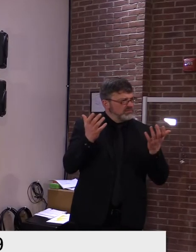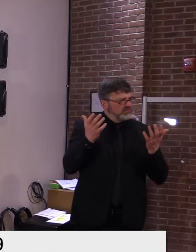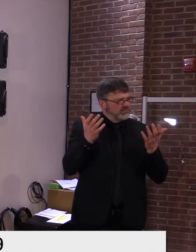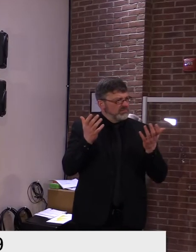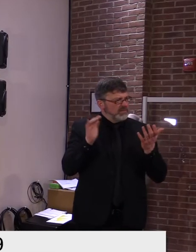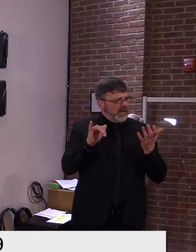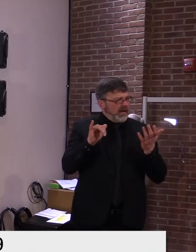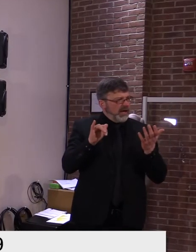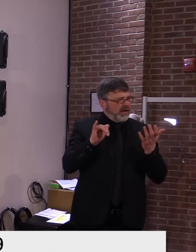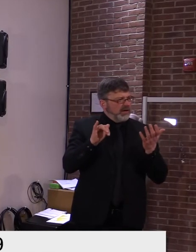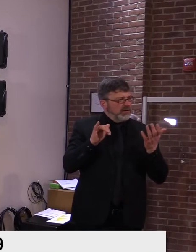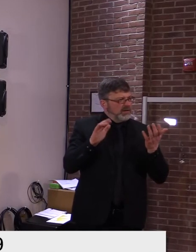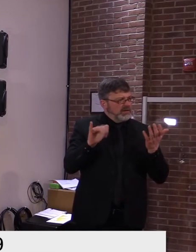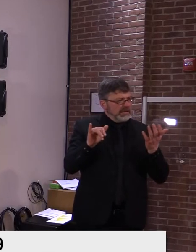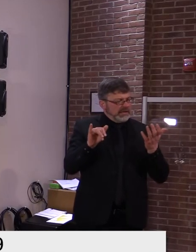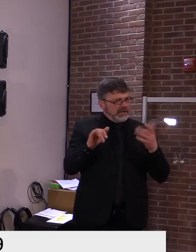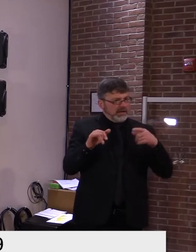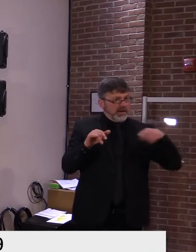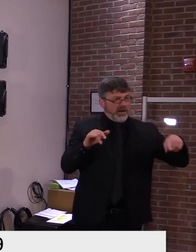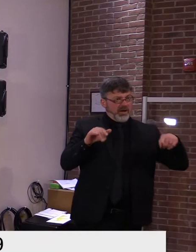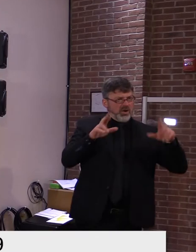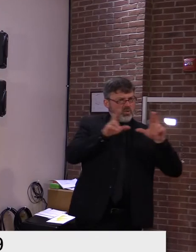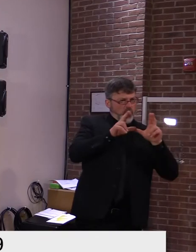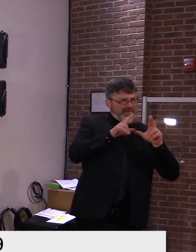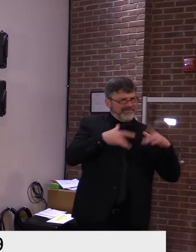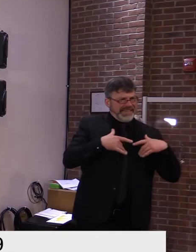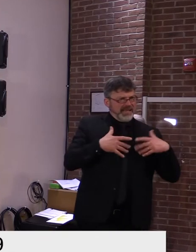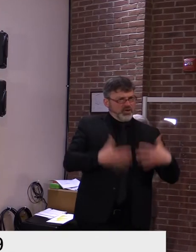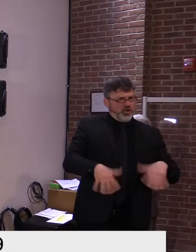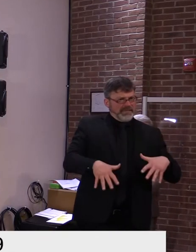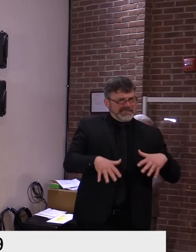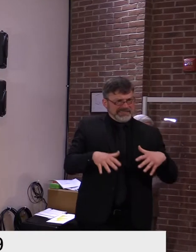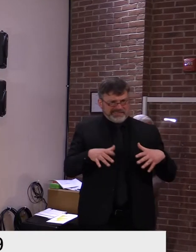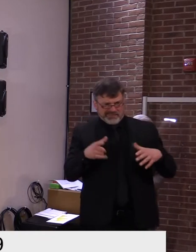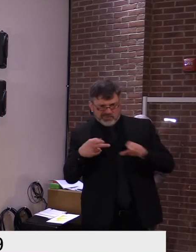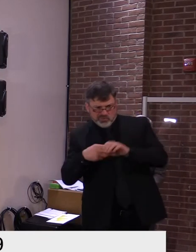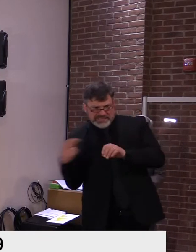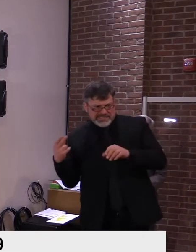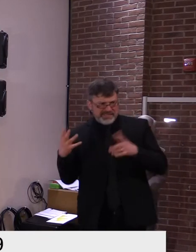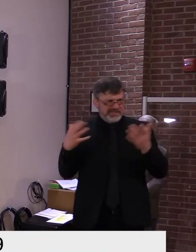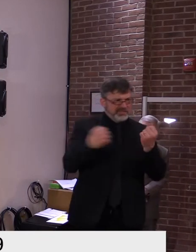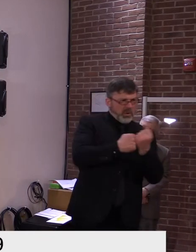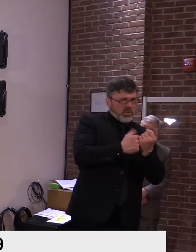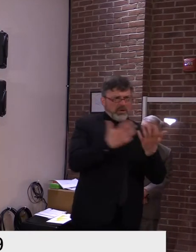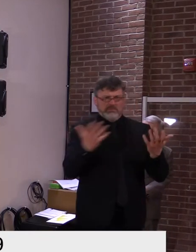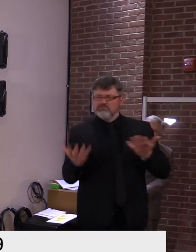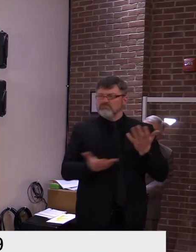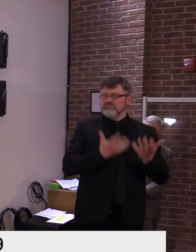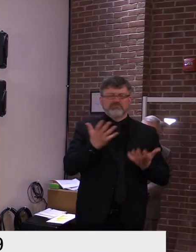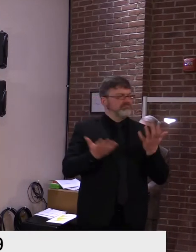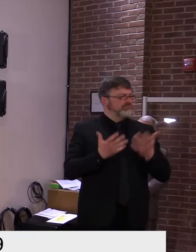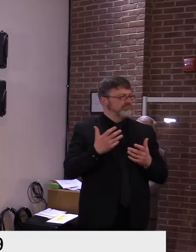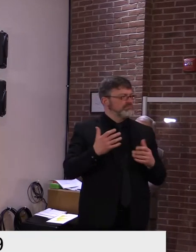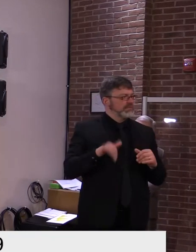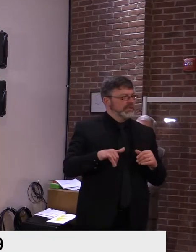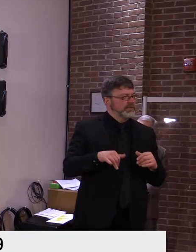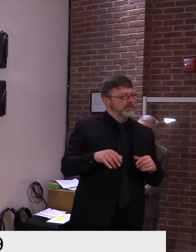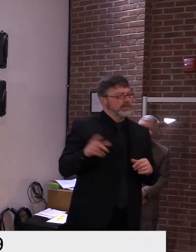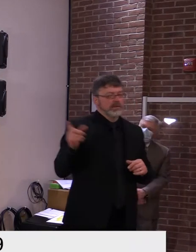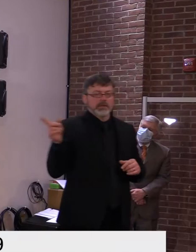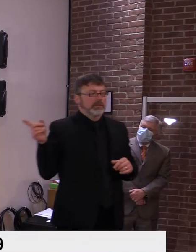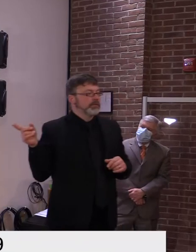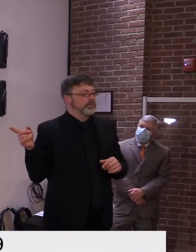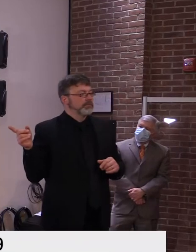again, let's see what the final product is. I mean, this was the initial draft that was put forward. They put some